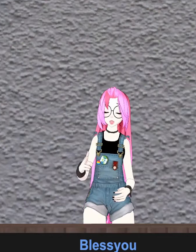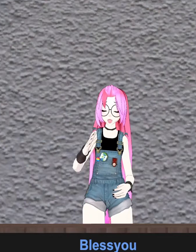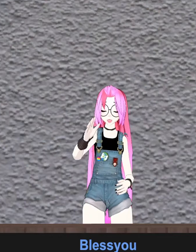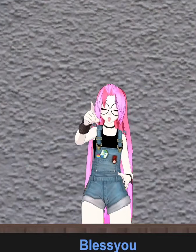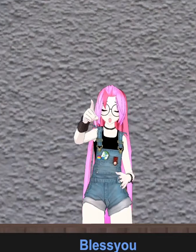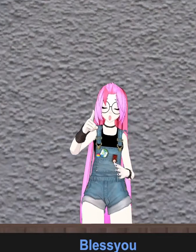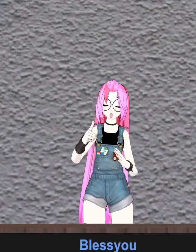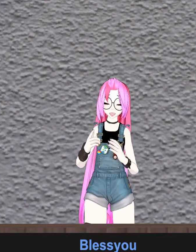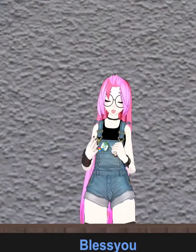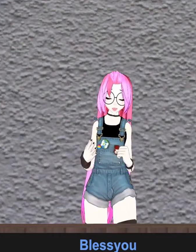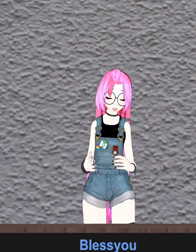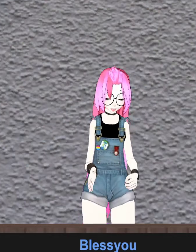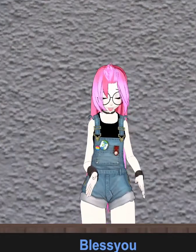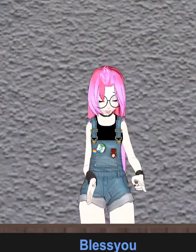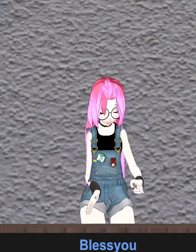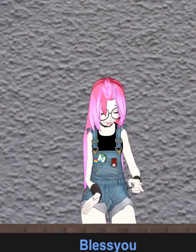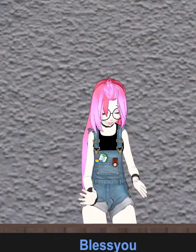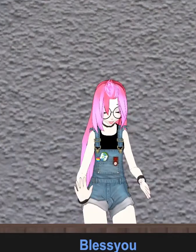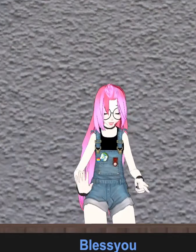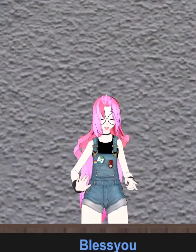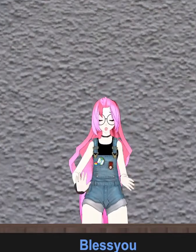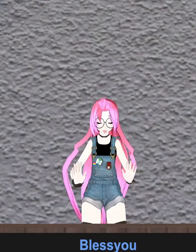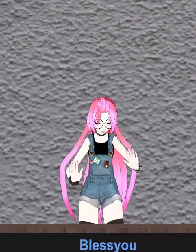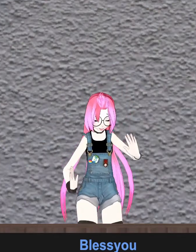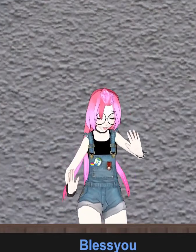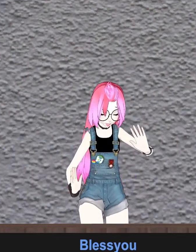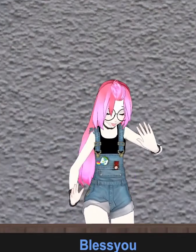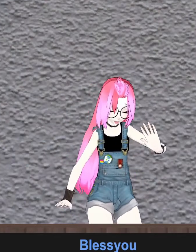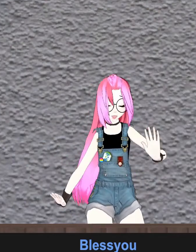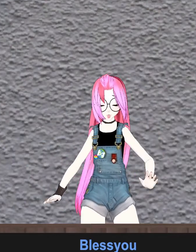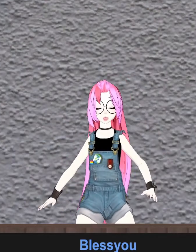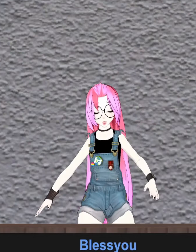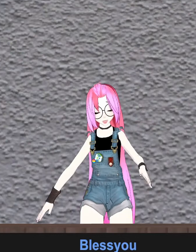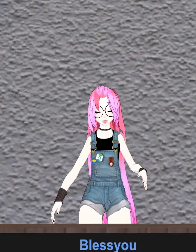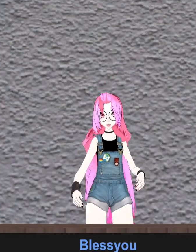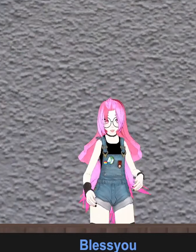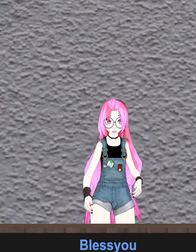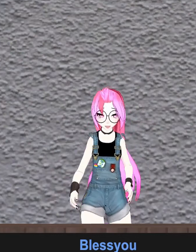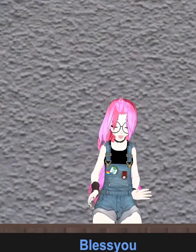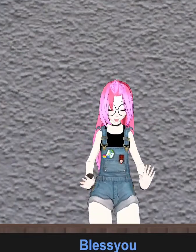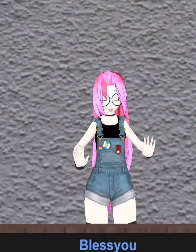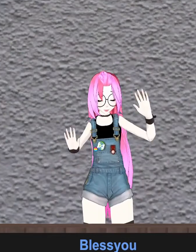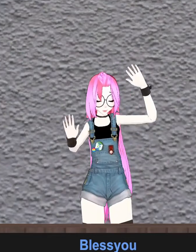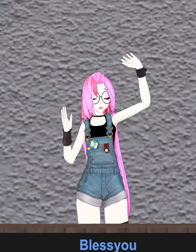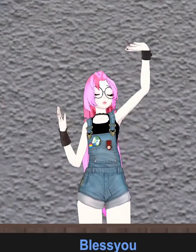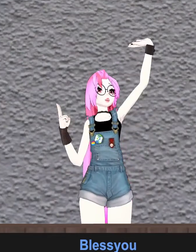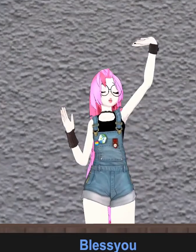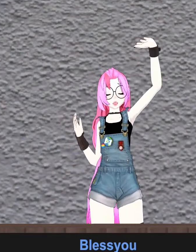I do have a feeling that it would be similar to that. I'm not well adversed in medical terms, so I want to look it up just to make sure I'm telling you right. I know a few